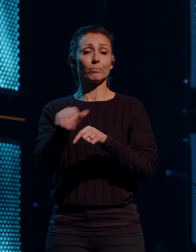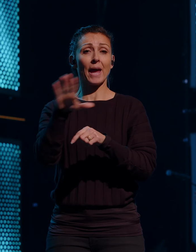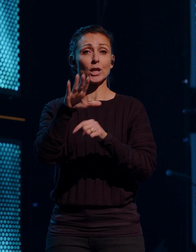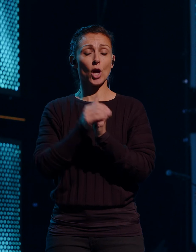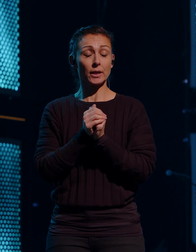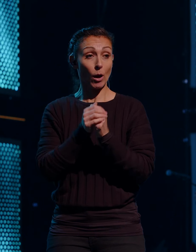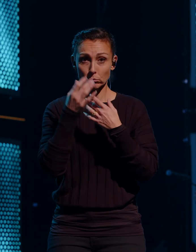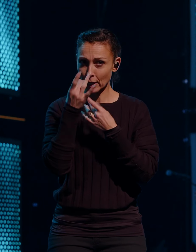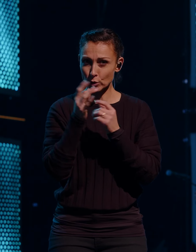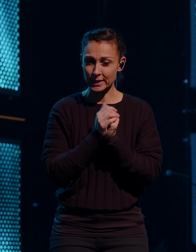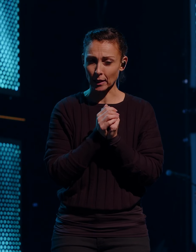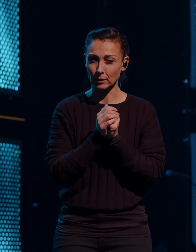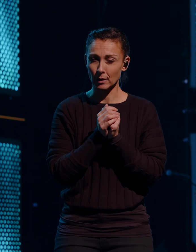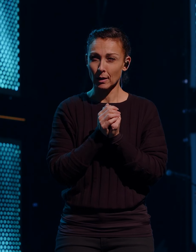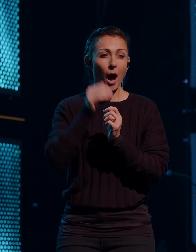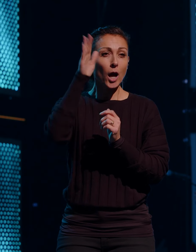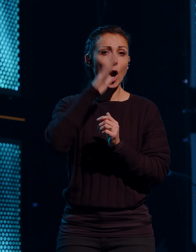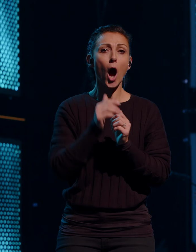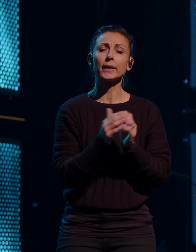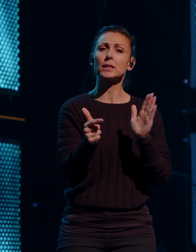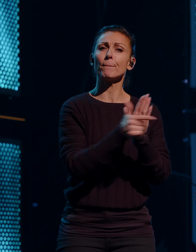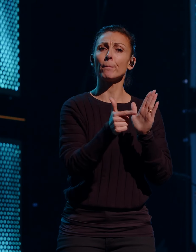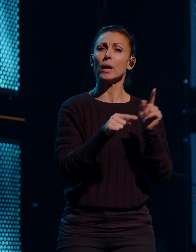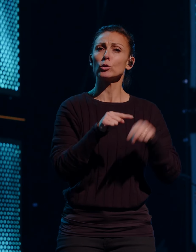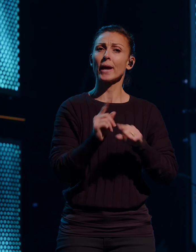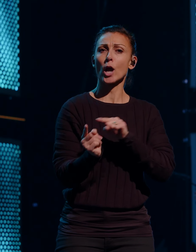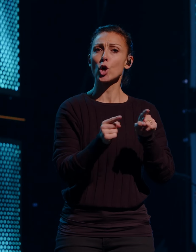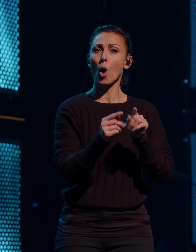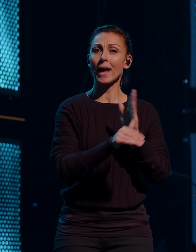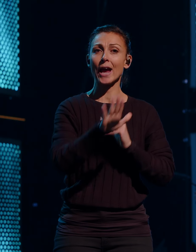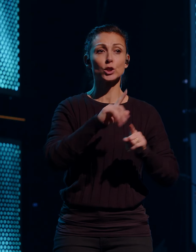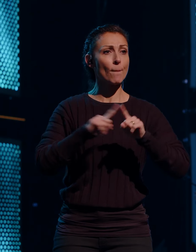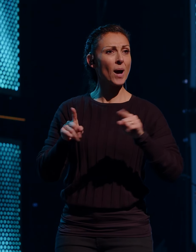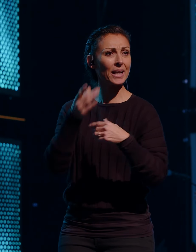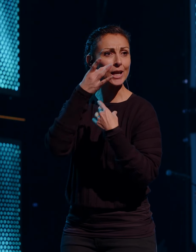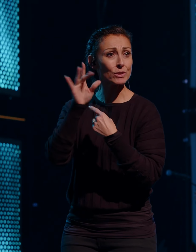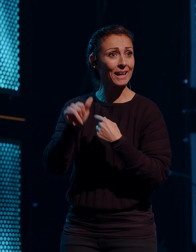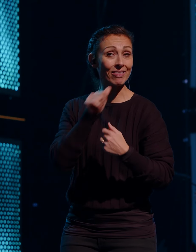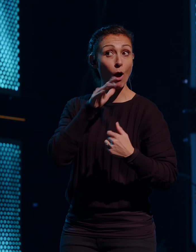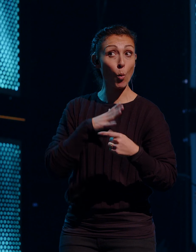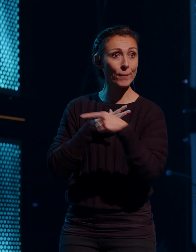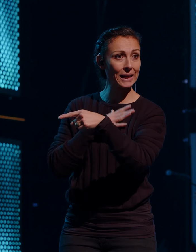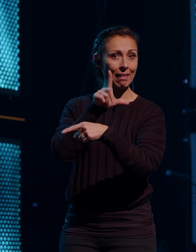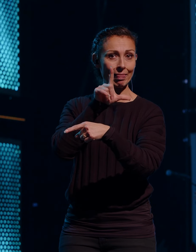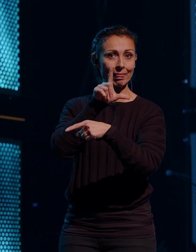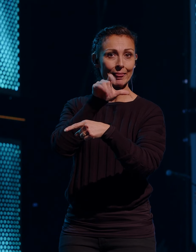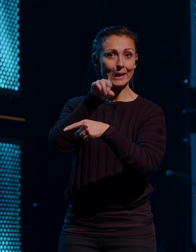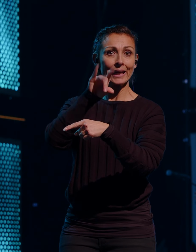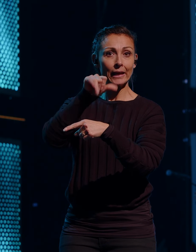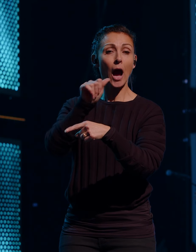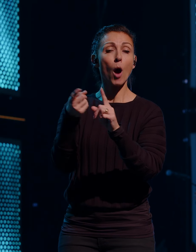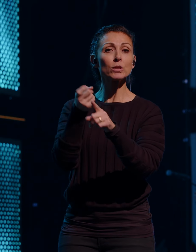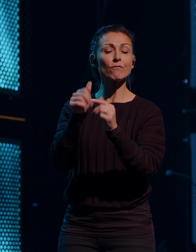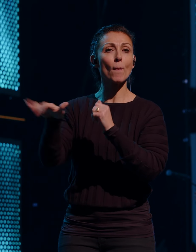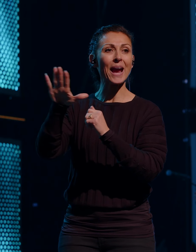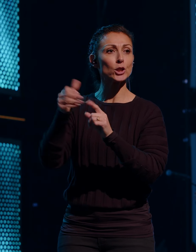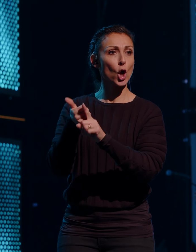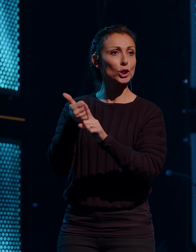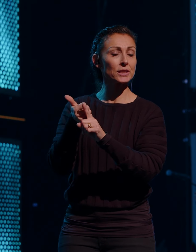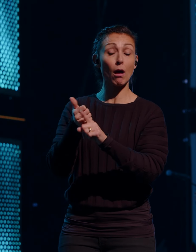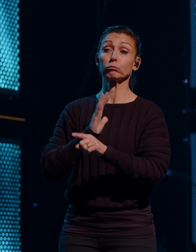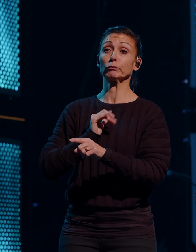Asia, I think it's interesting here that this woman is from Asia. "A seller of purple goods who was a worshiper of